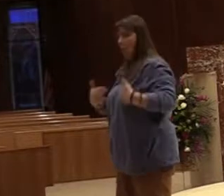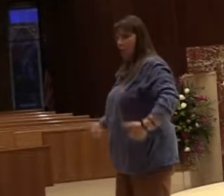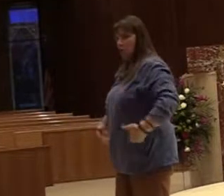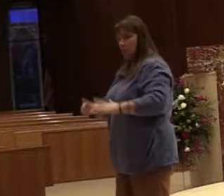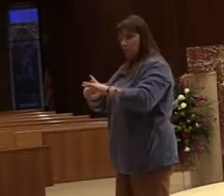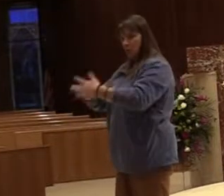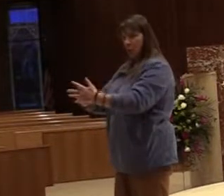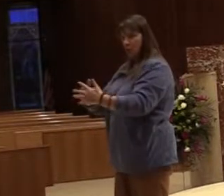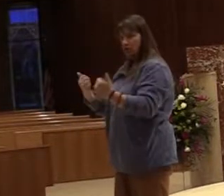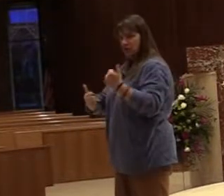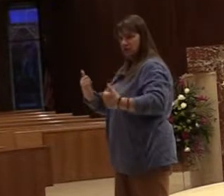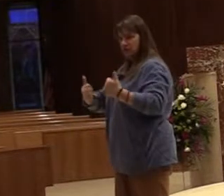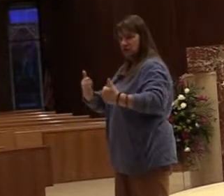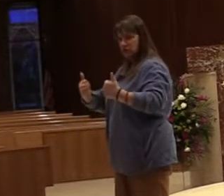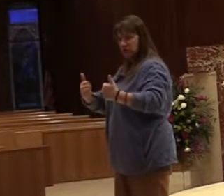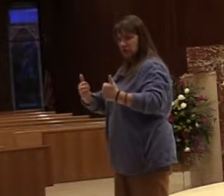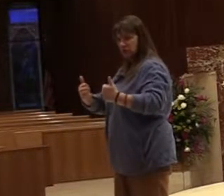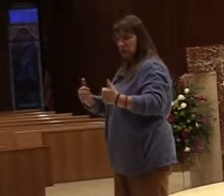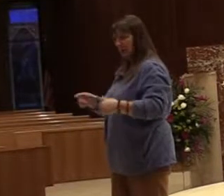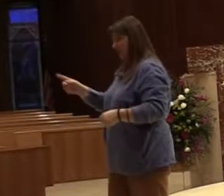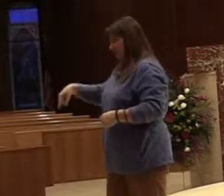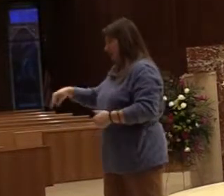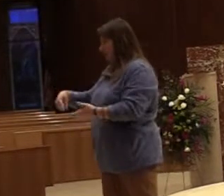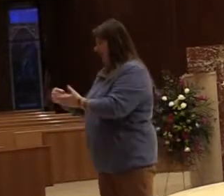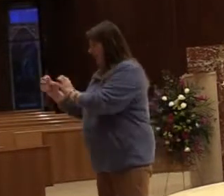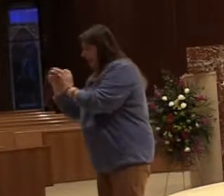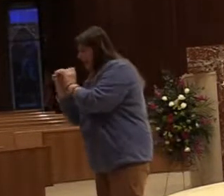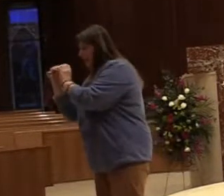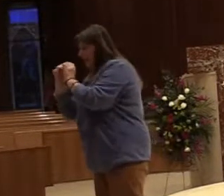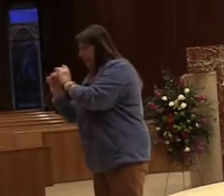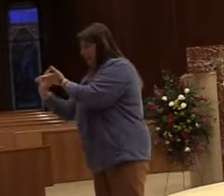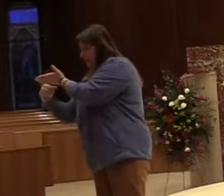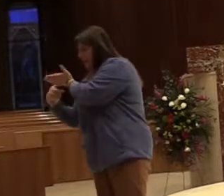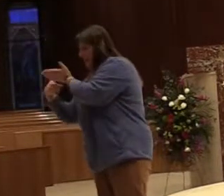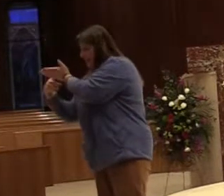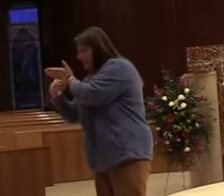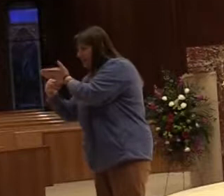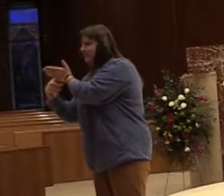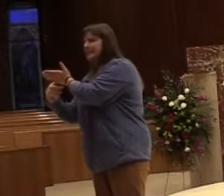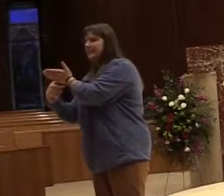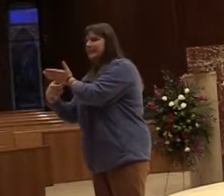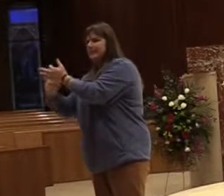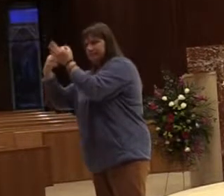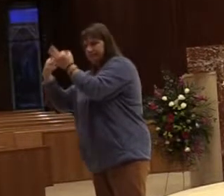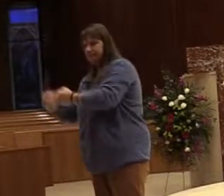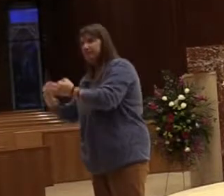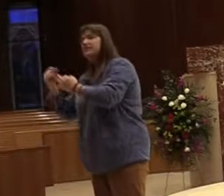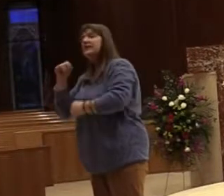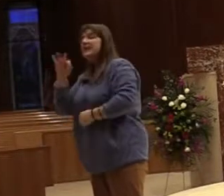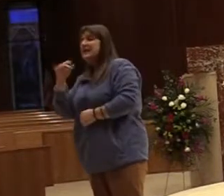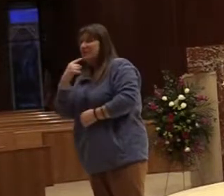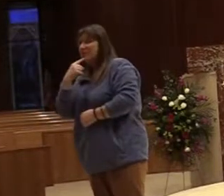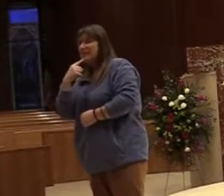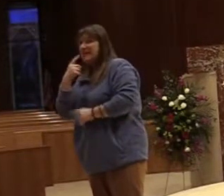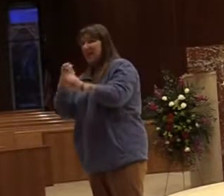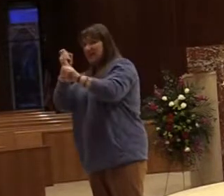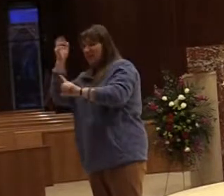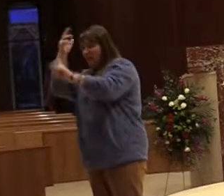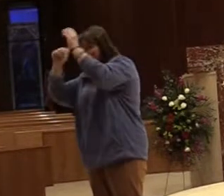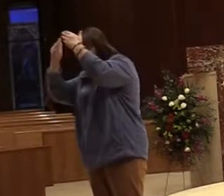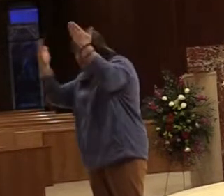origin?" They discussed amongst themselves and said, "If we say of heavenly